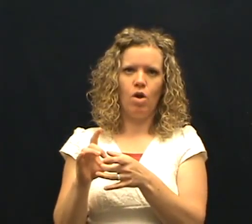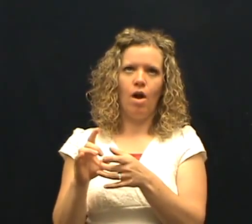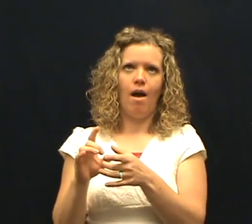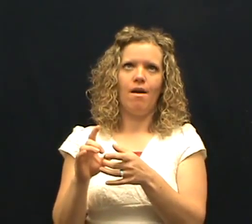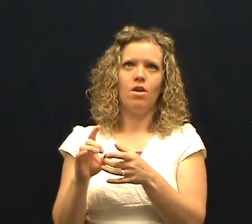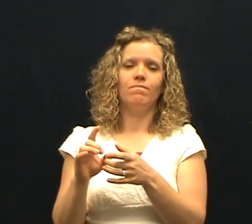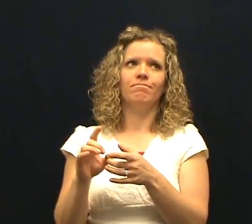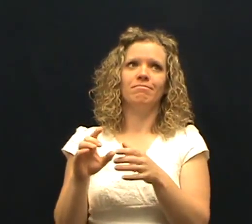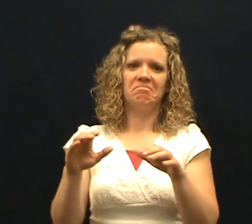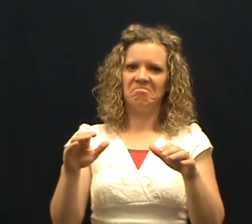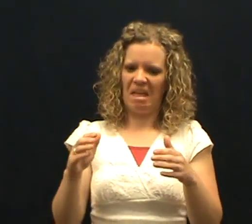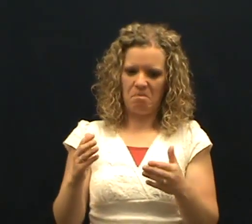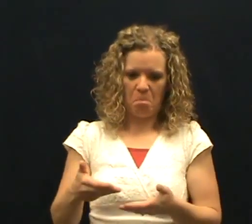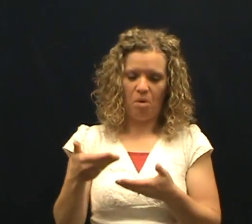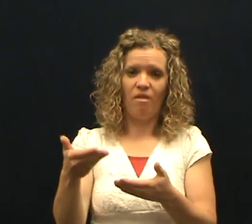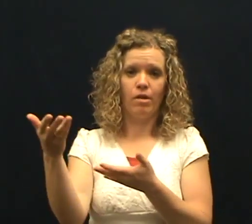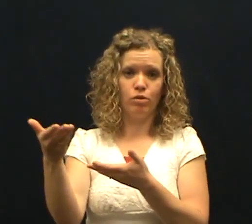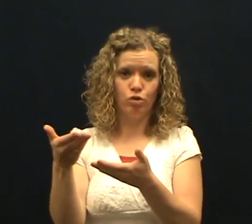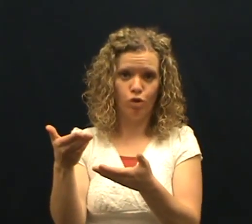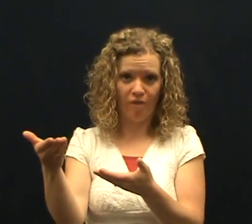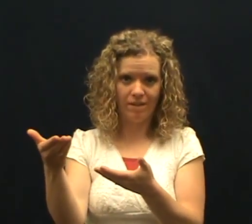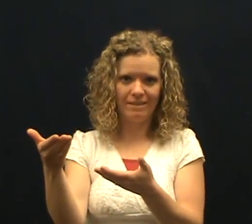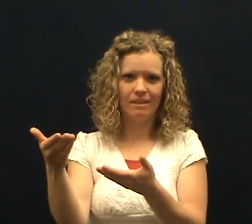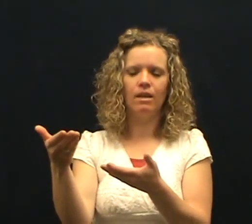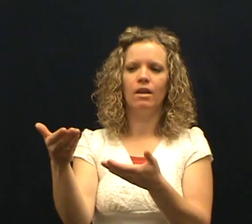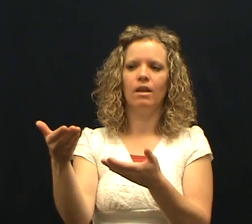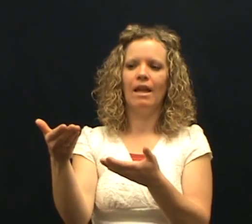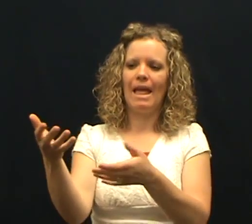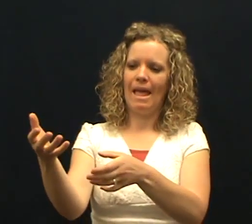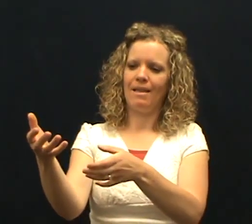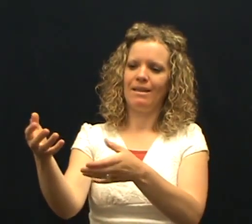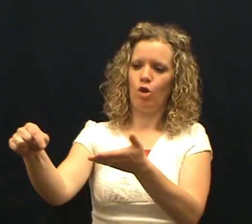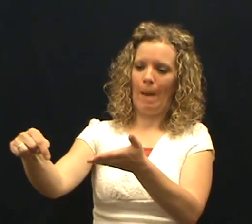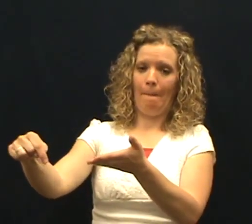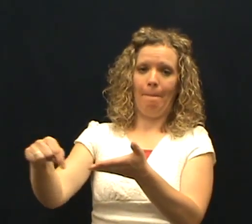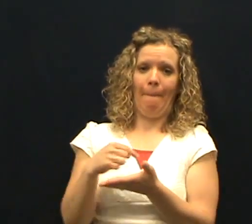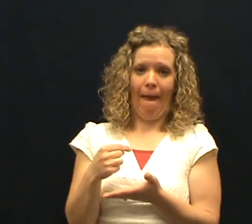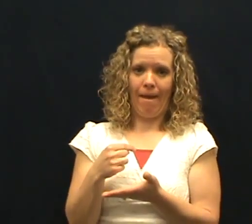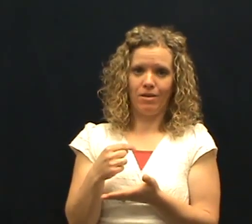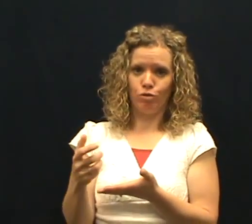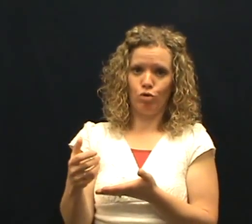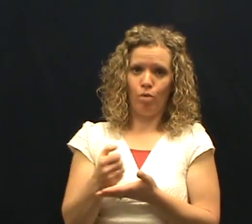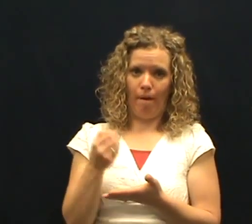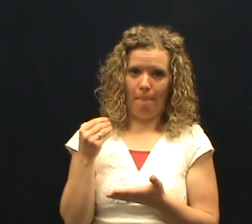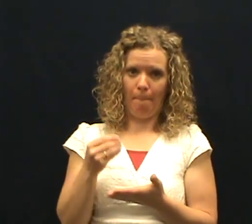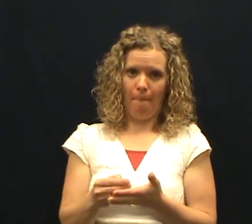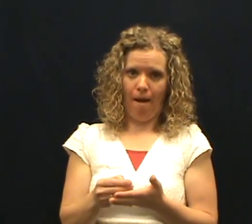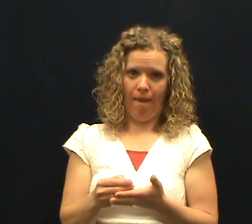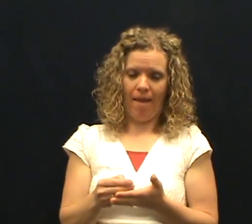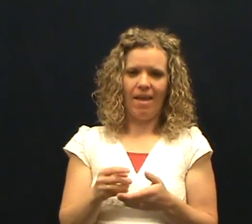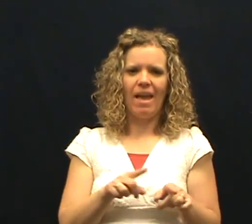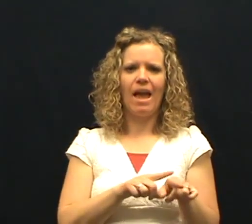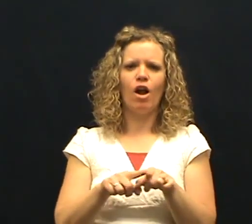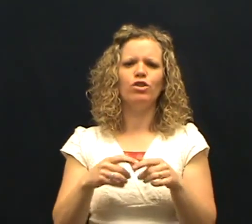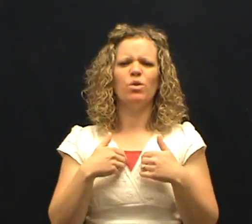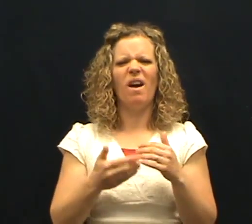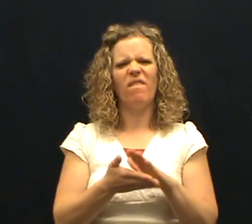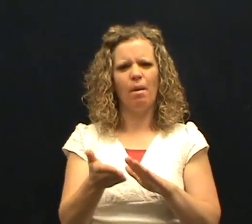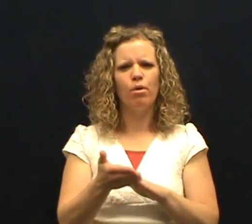perform a service, you collect for that service, and you also incur operating expenses for that service.